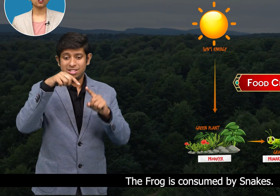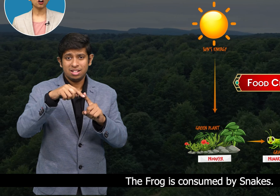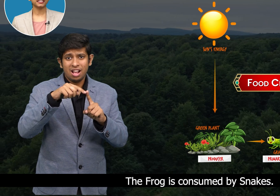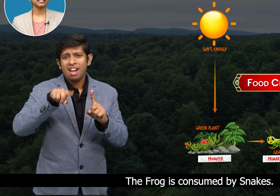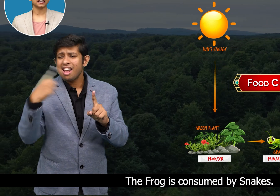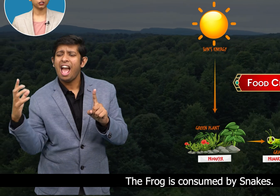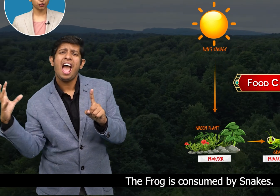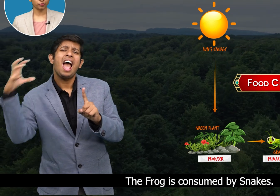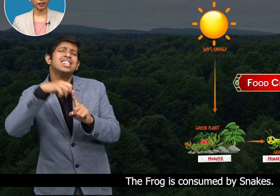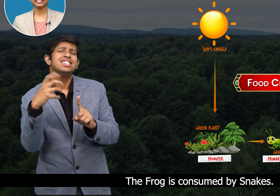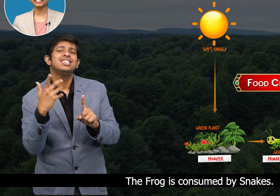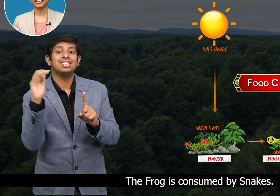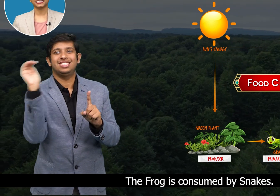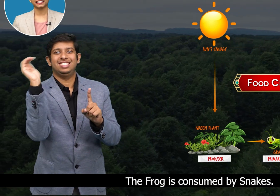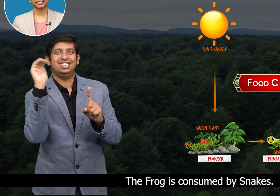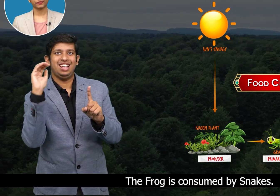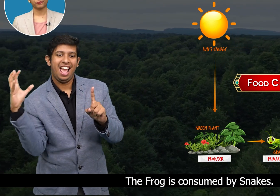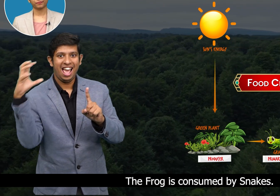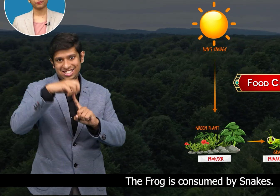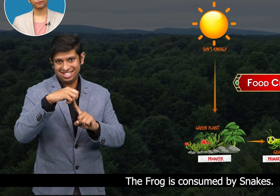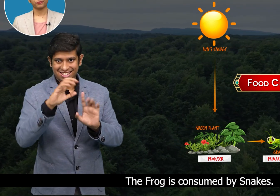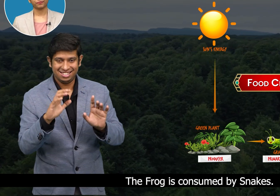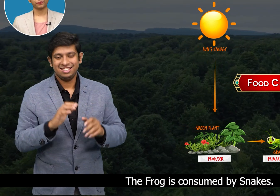The frog is consumed by snakes.